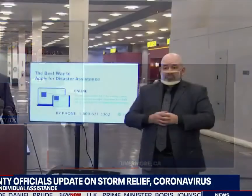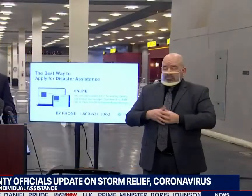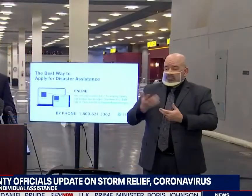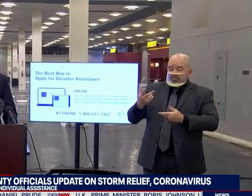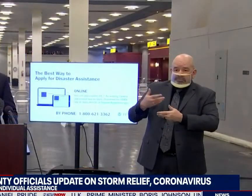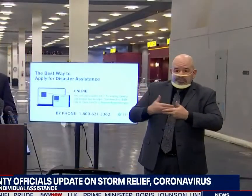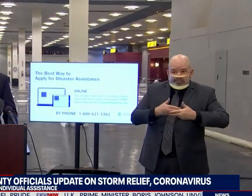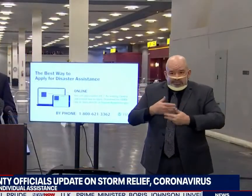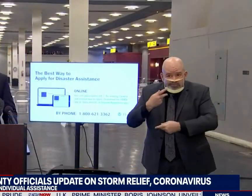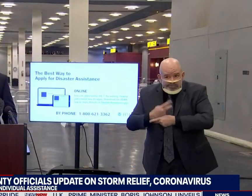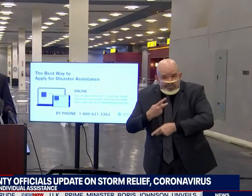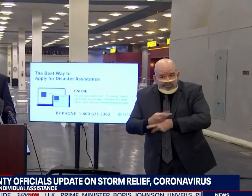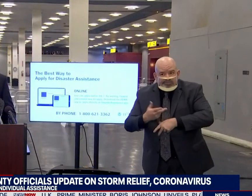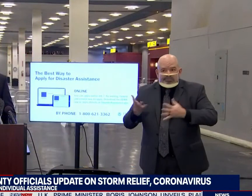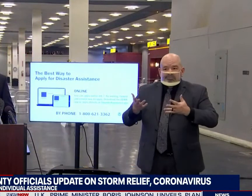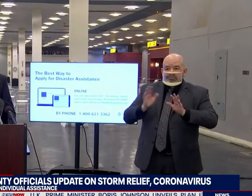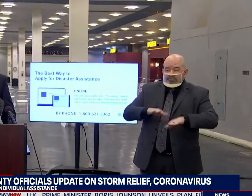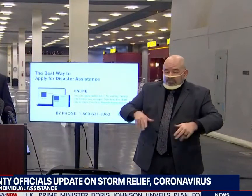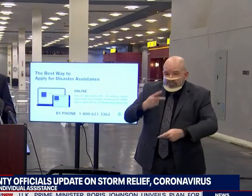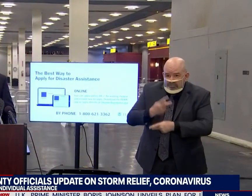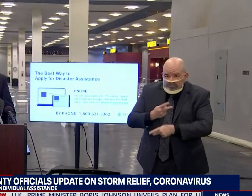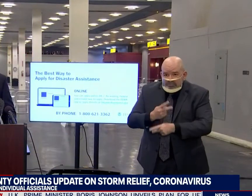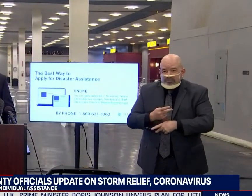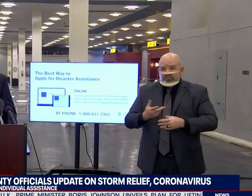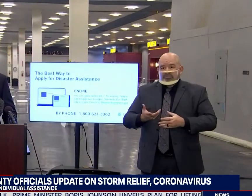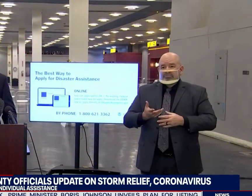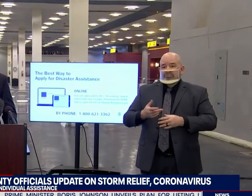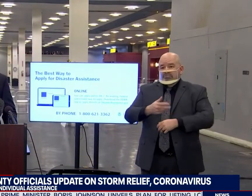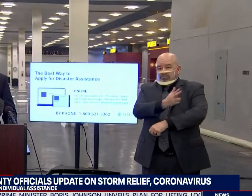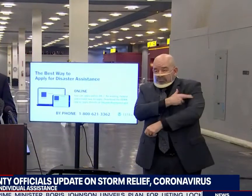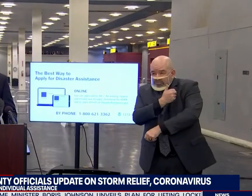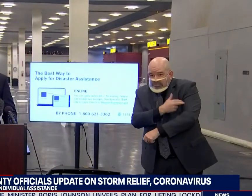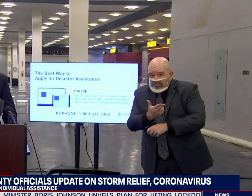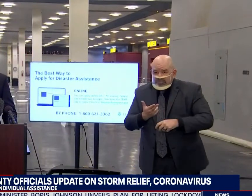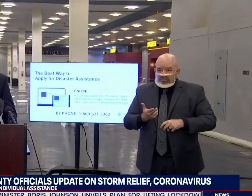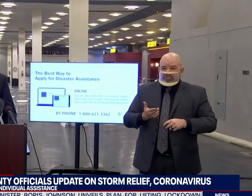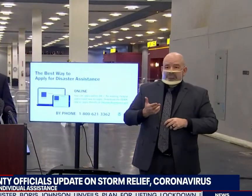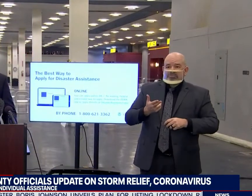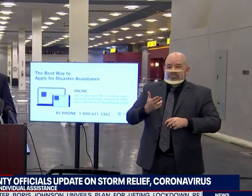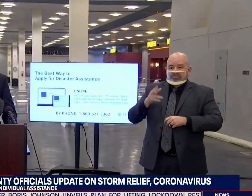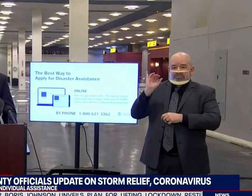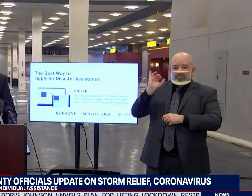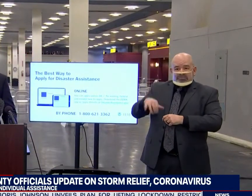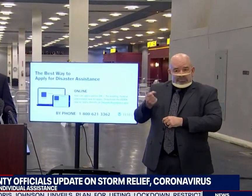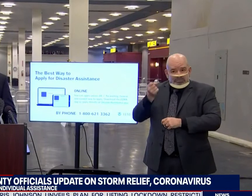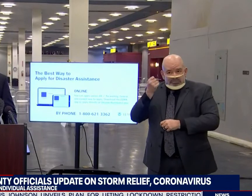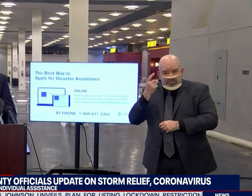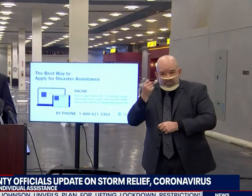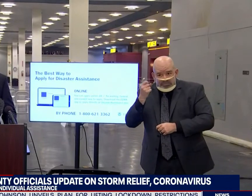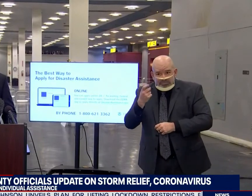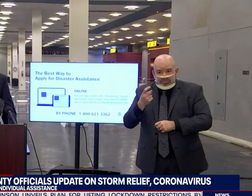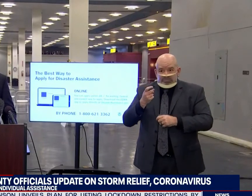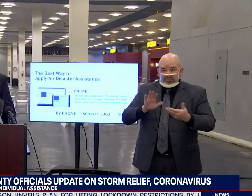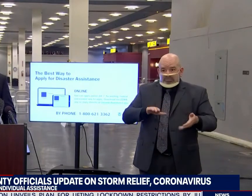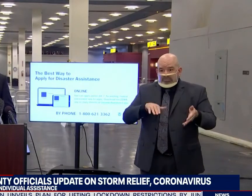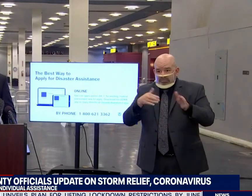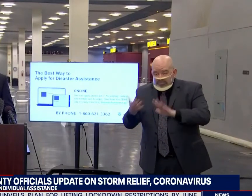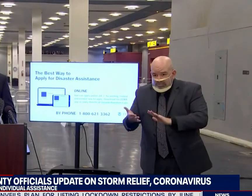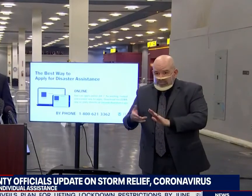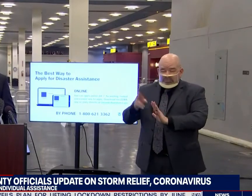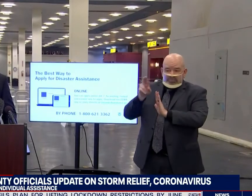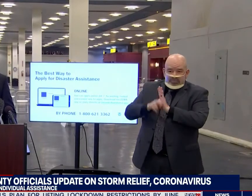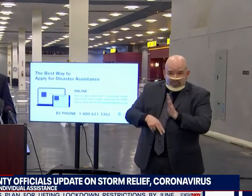expenses, funeral and burial expenses, damages to essential household job related